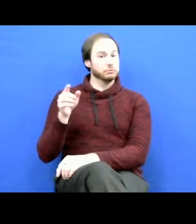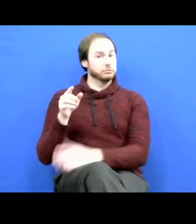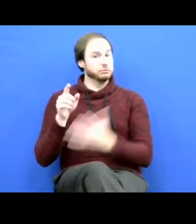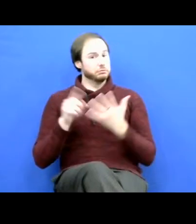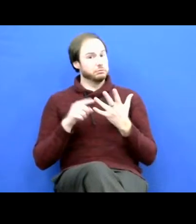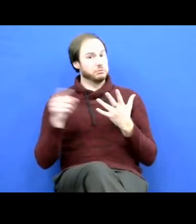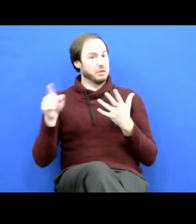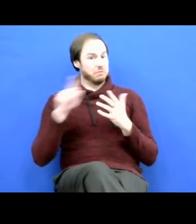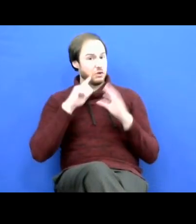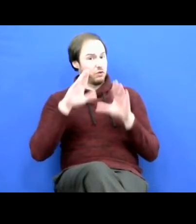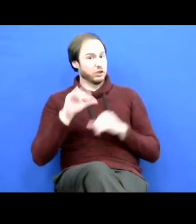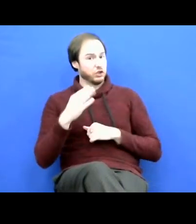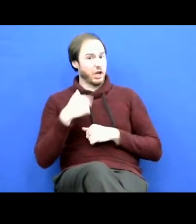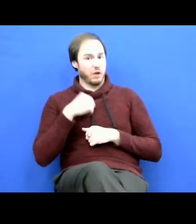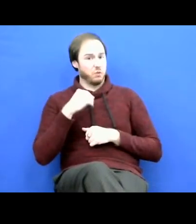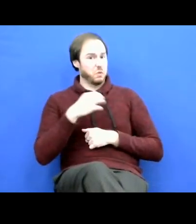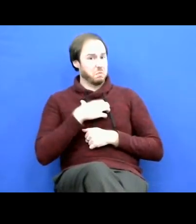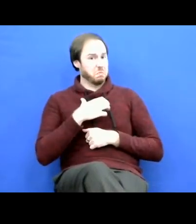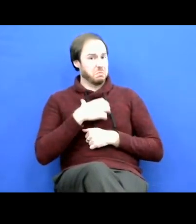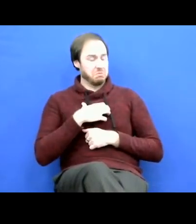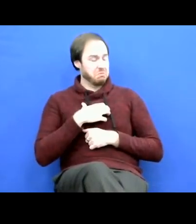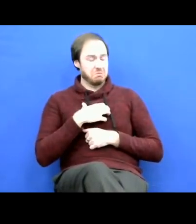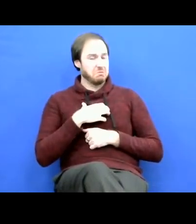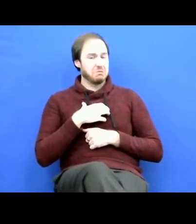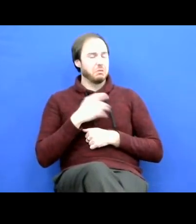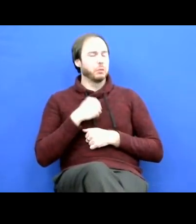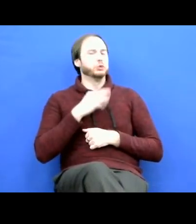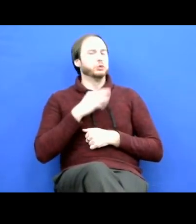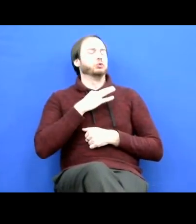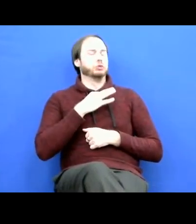job, but this is not anything,